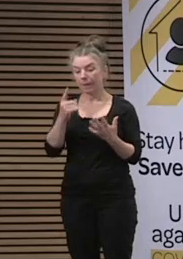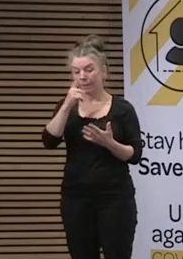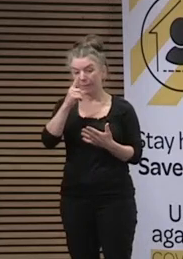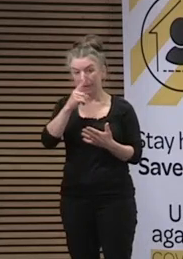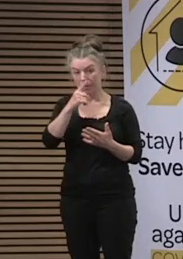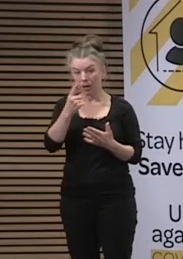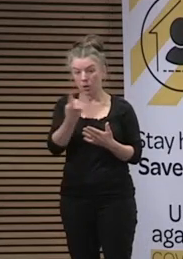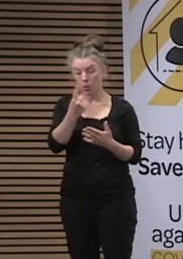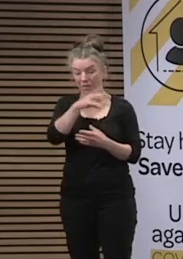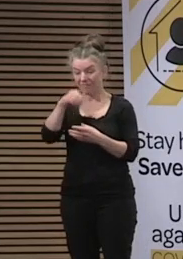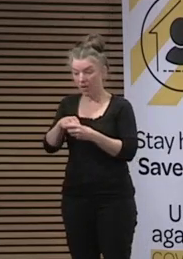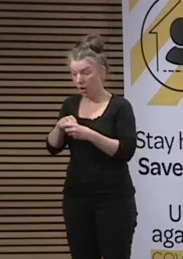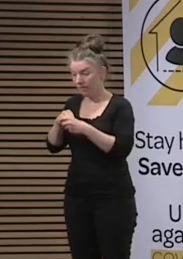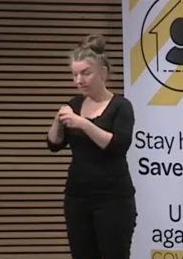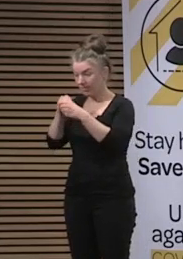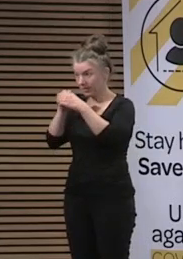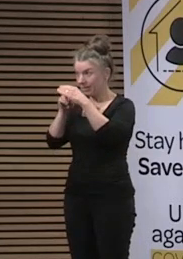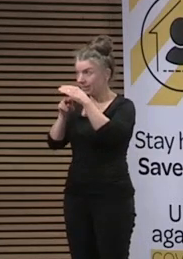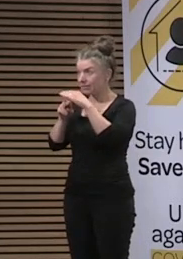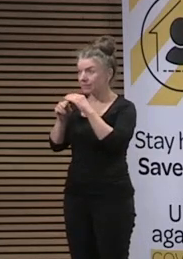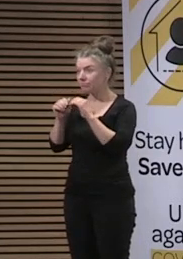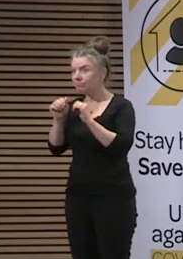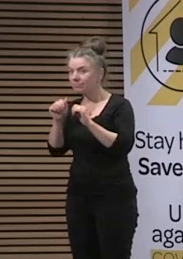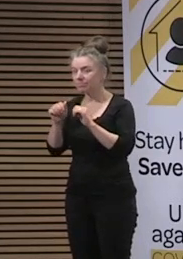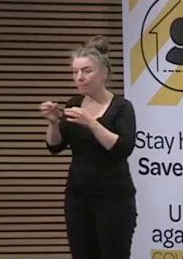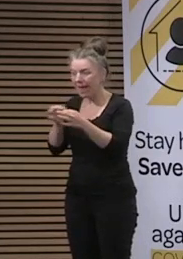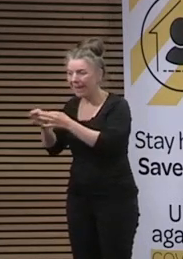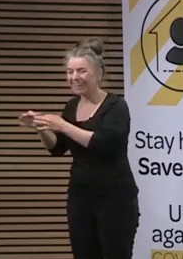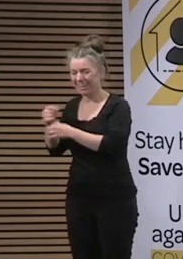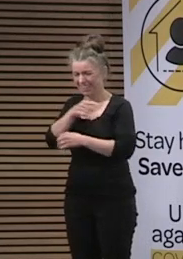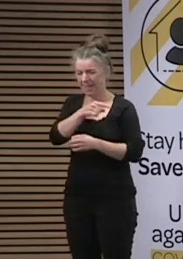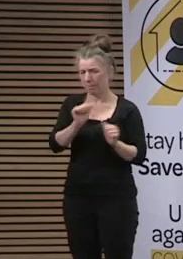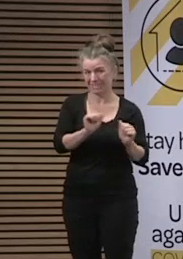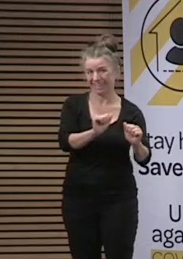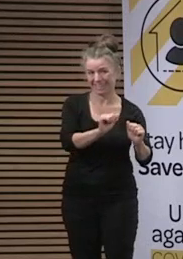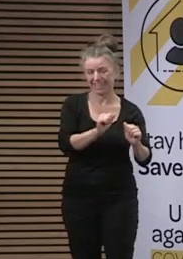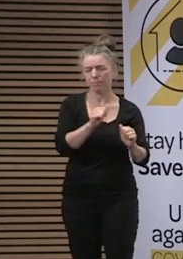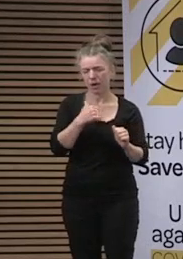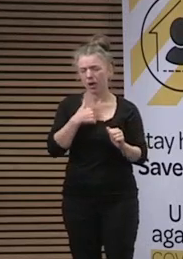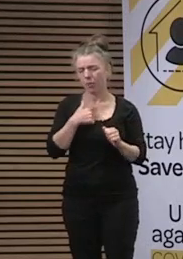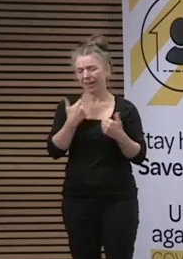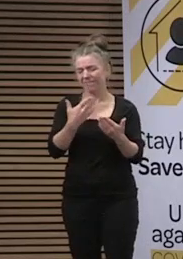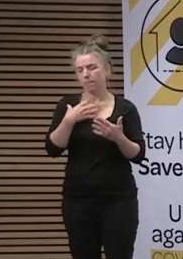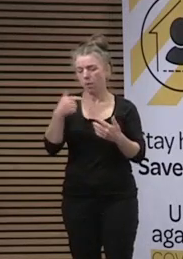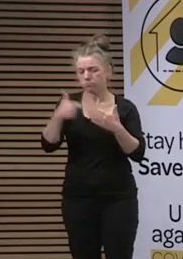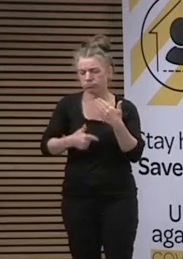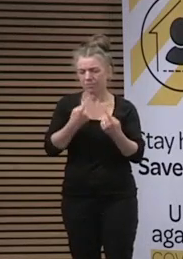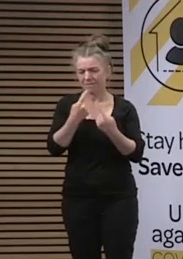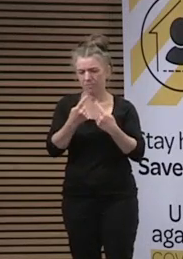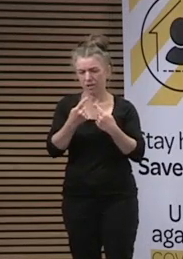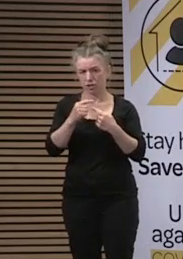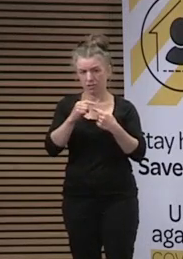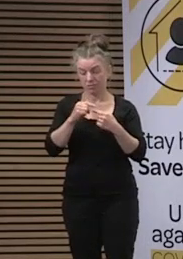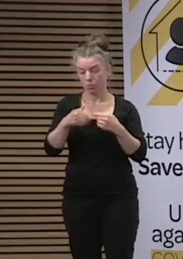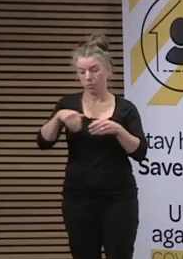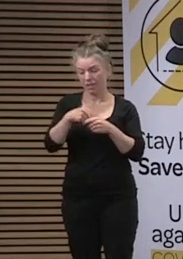work on these releases are actually also working on our response. But you can expect that, I would say, over the next 48 hours or so. But you won't be